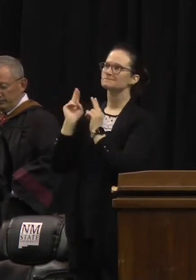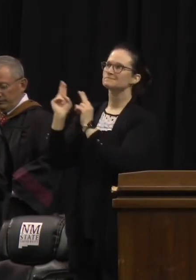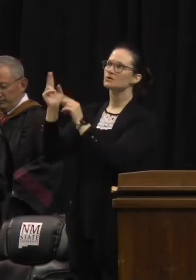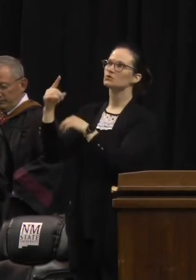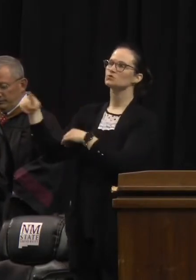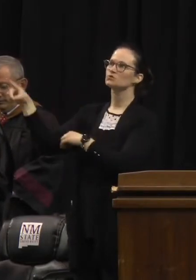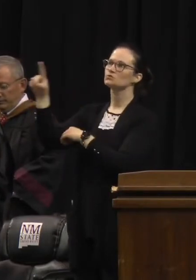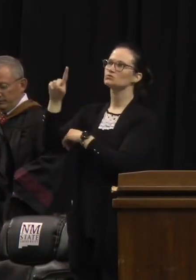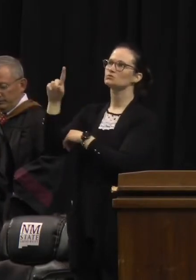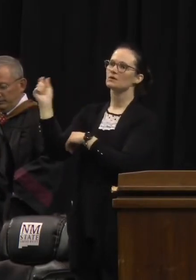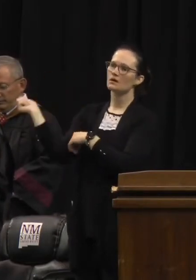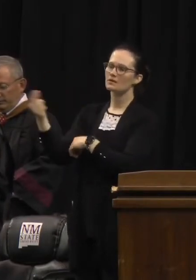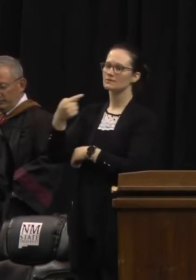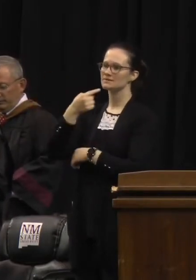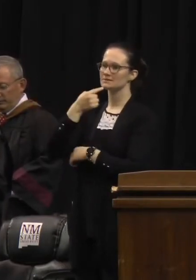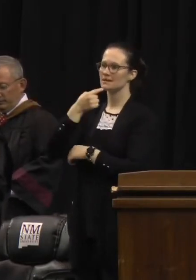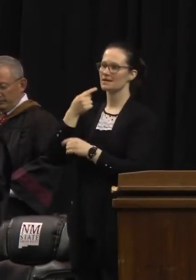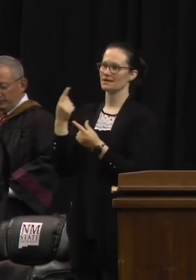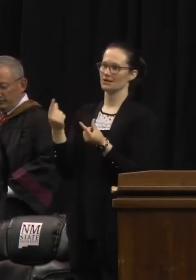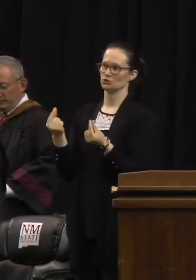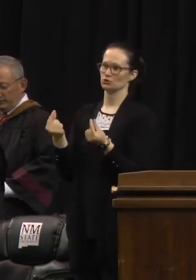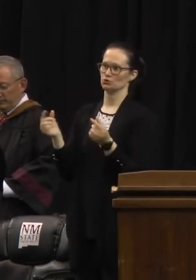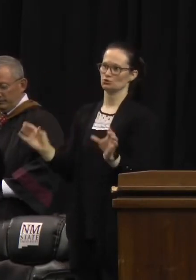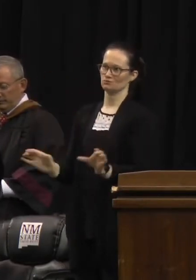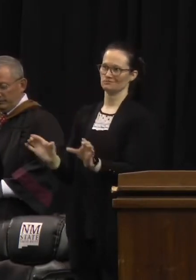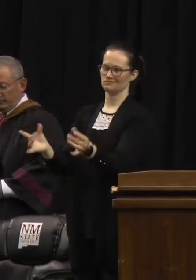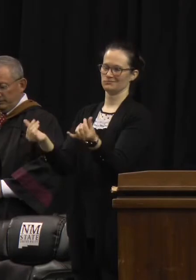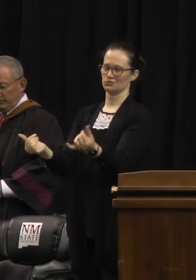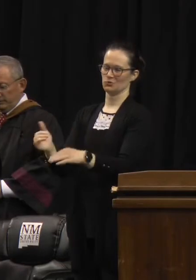in all that we say and do tonight.